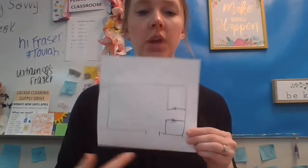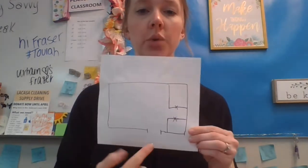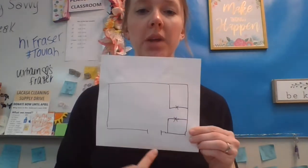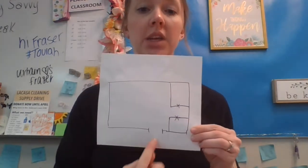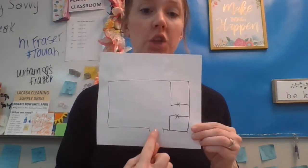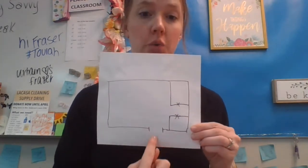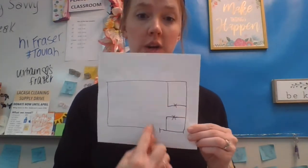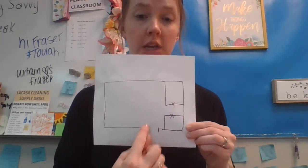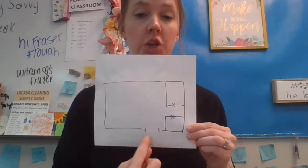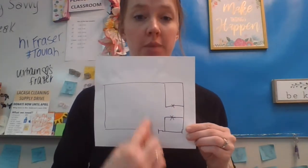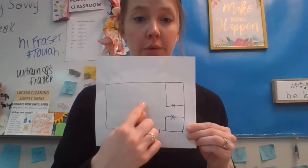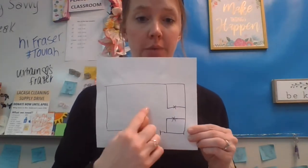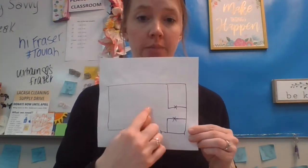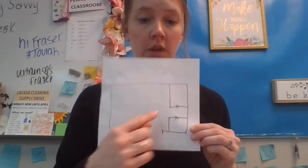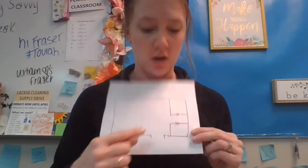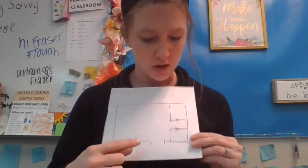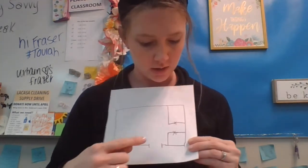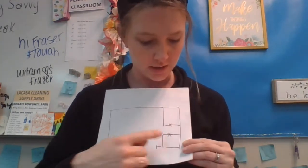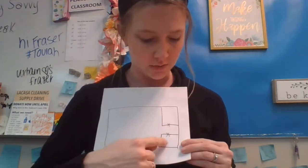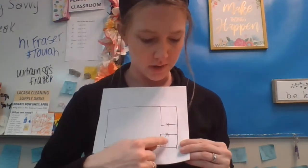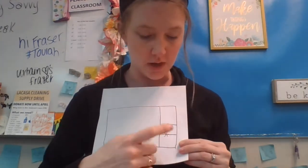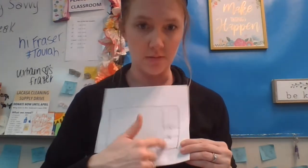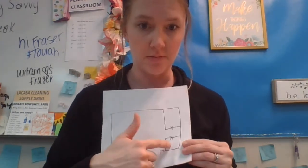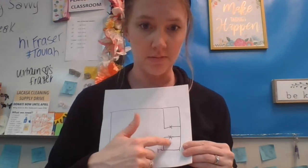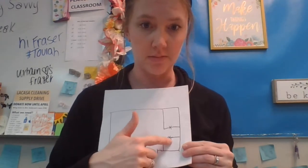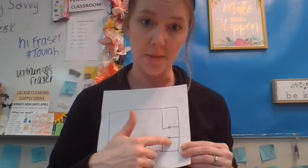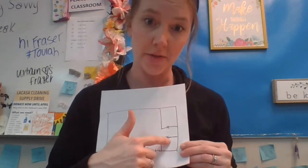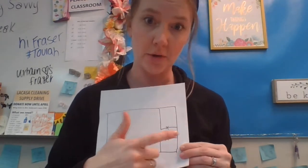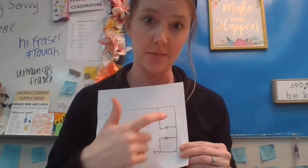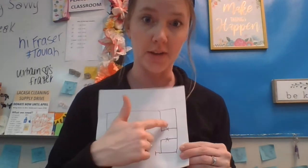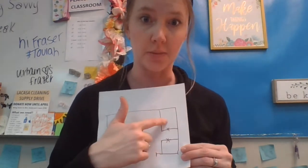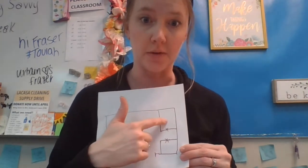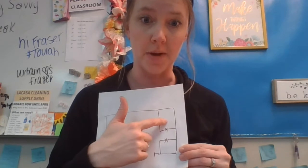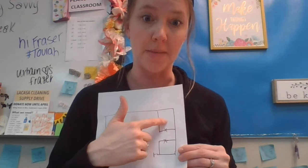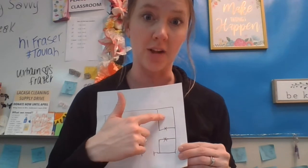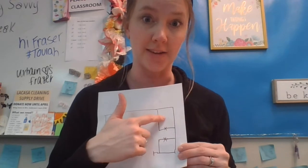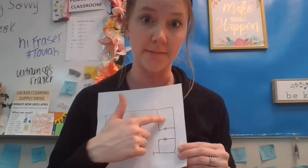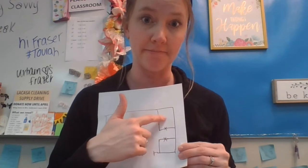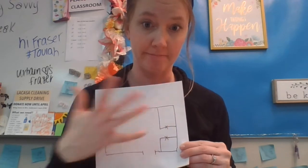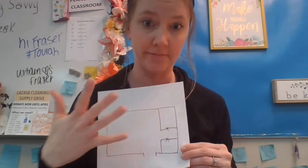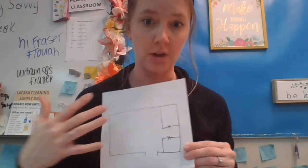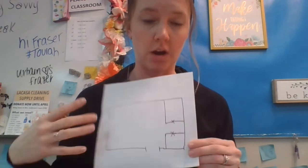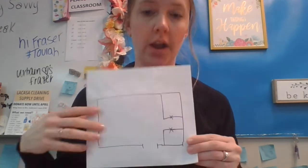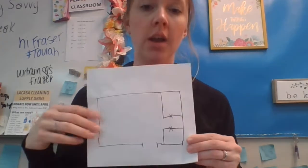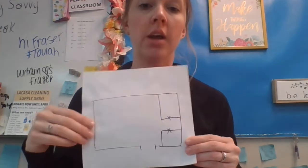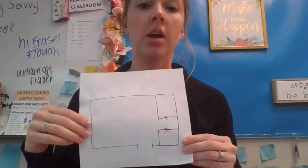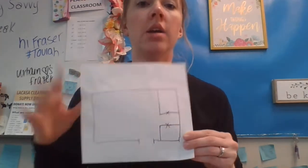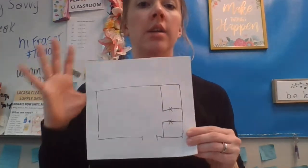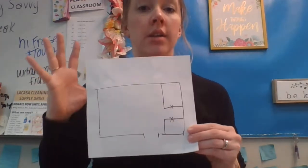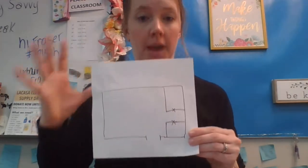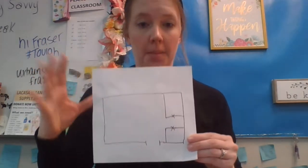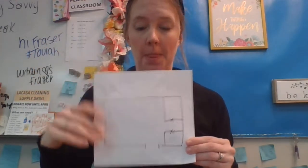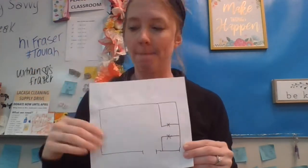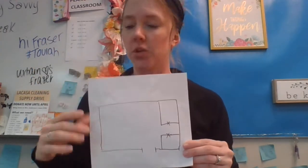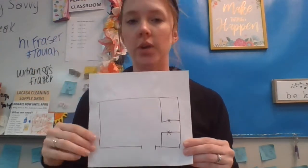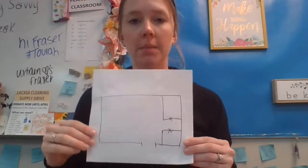would be like the door into my room. This would be my bathroom, and this would have been my closet. All right. Okay. So what I mean